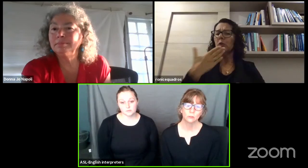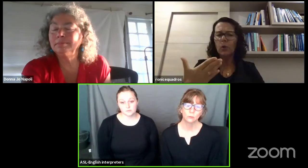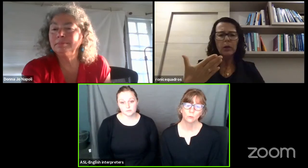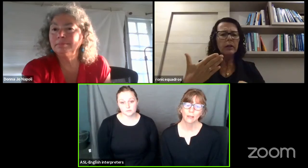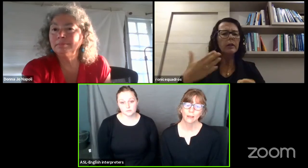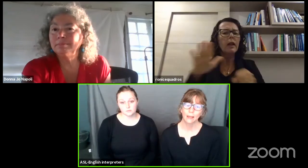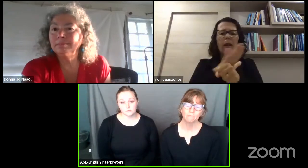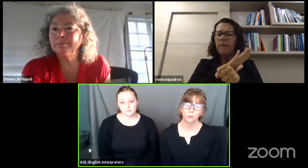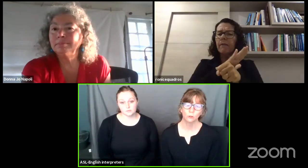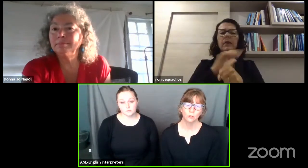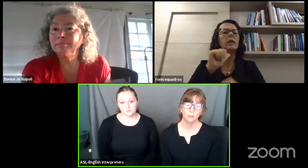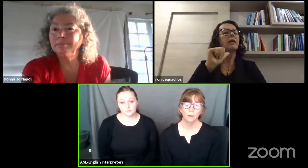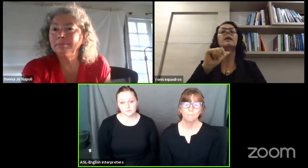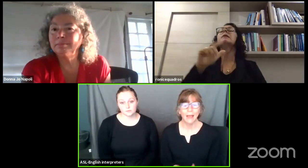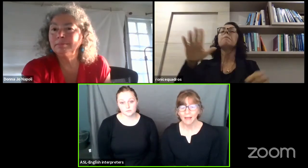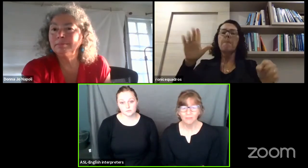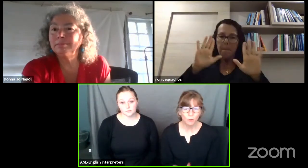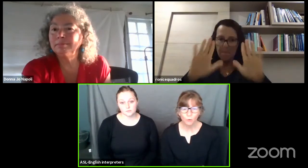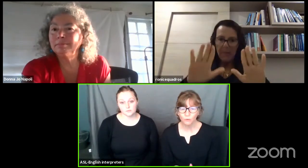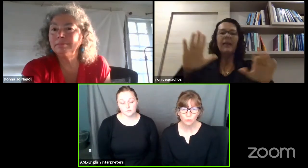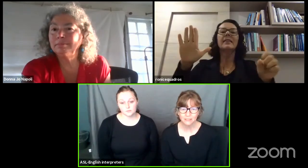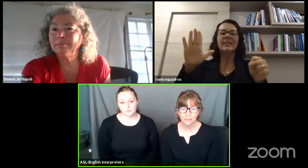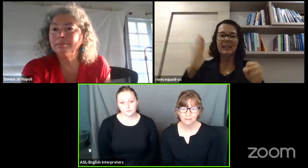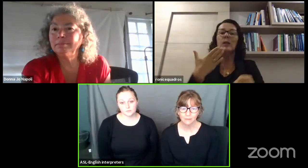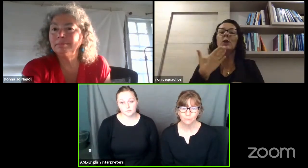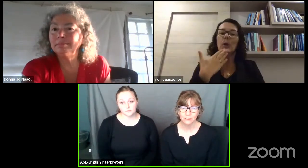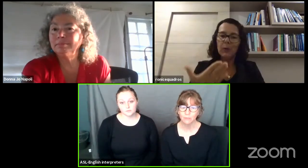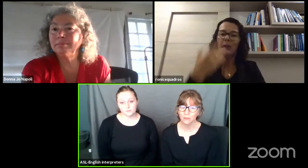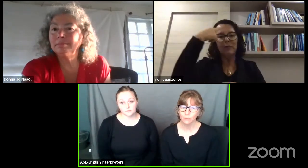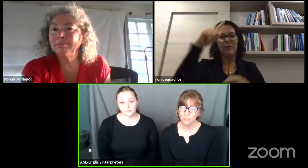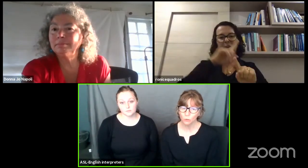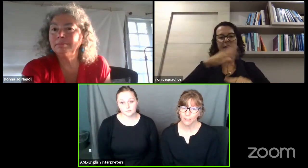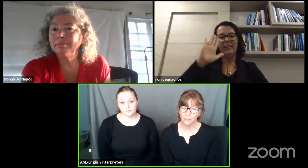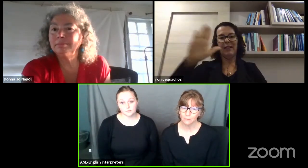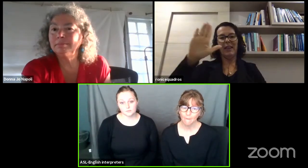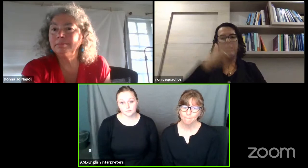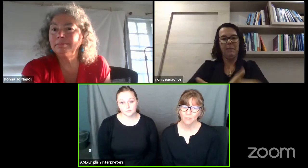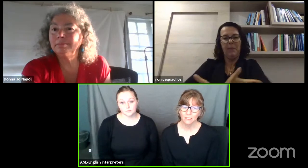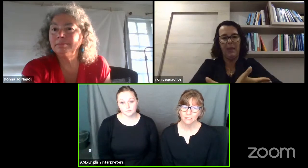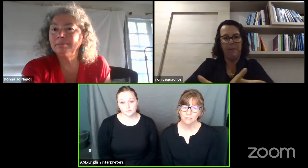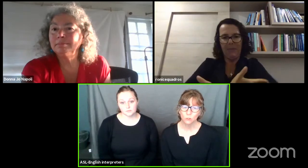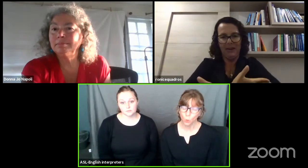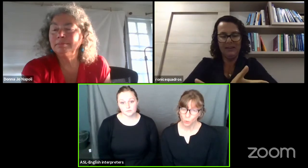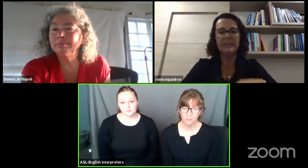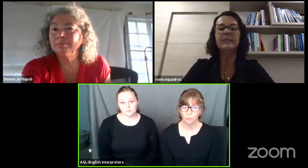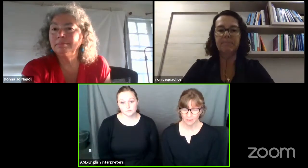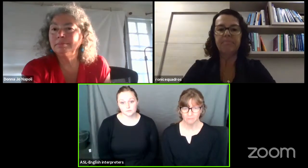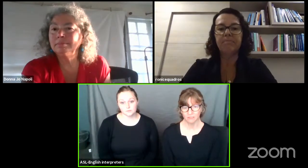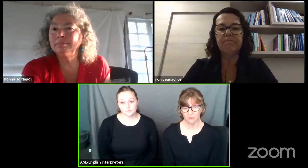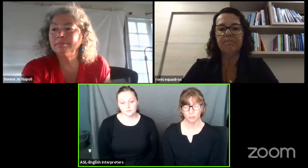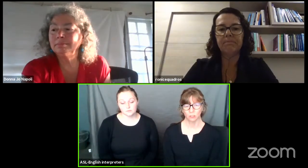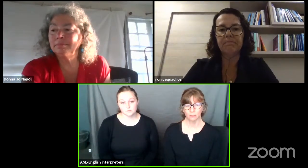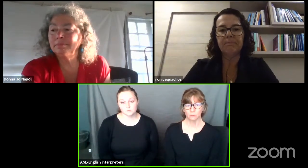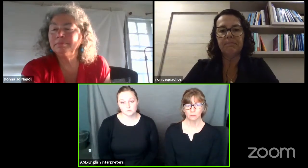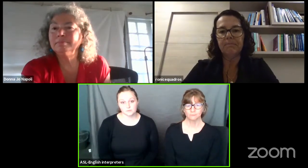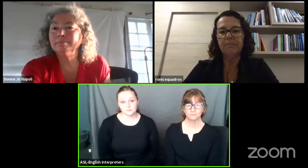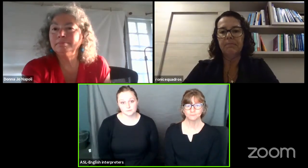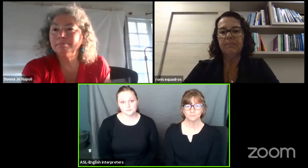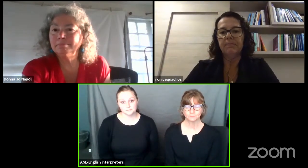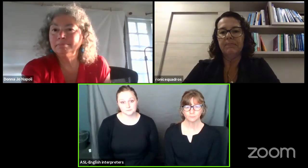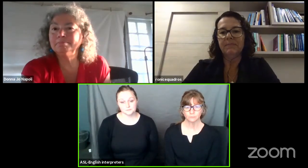and to have a good path, for learning sign language. It may not be great, but it's going to benefit their